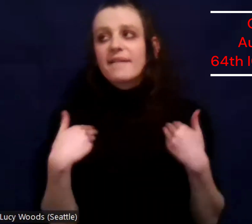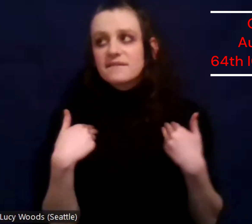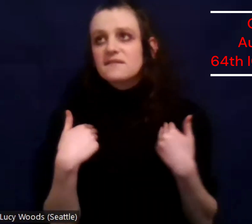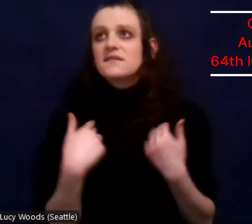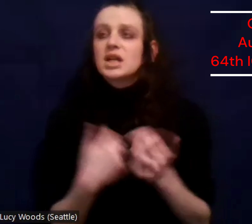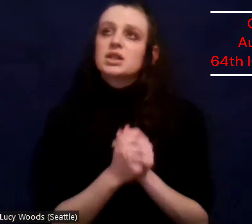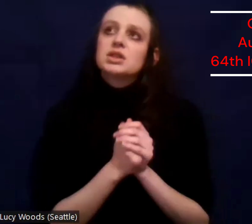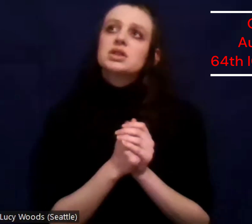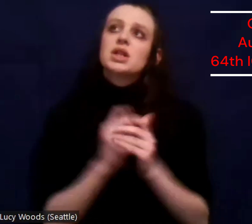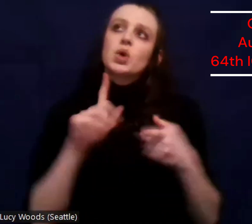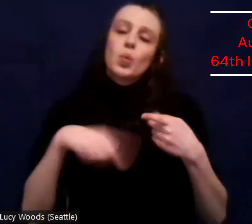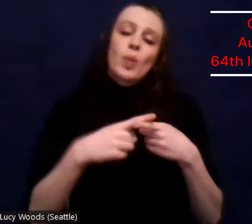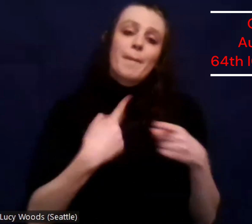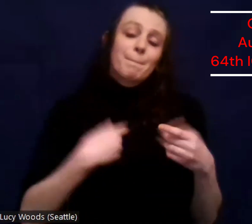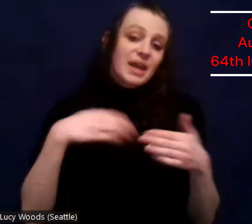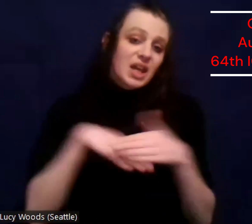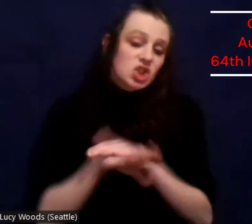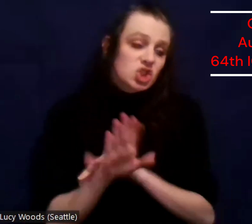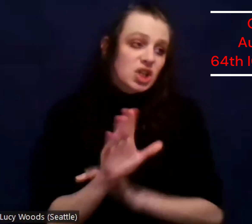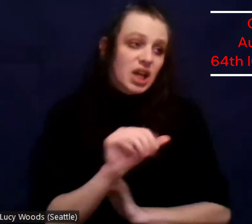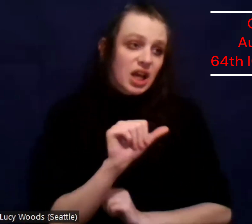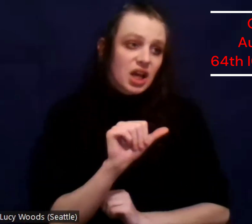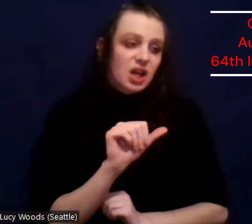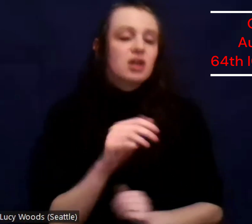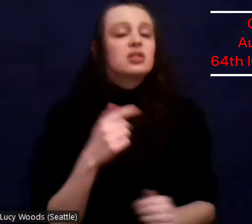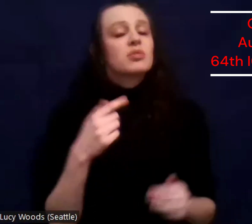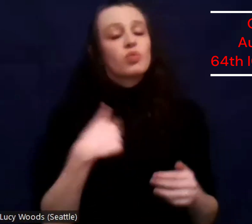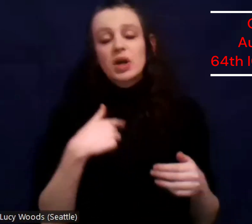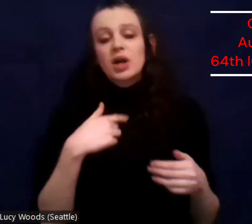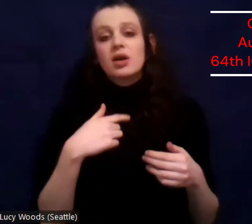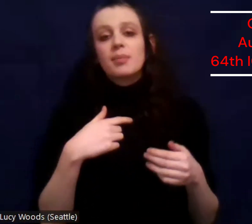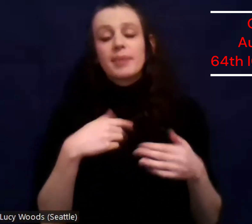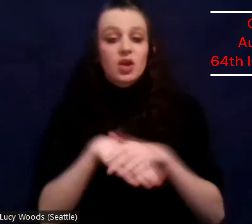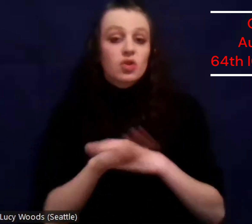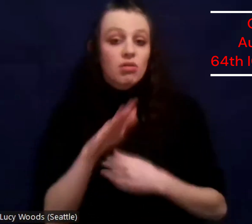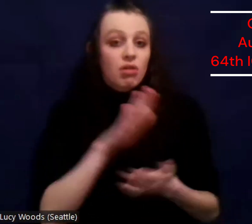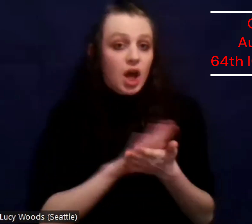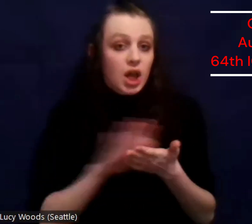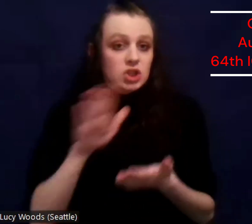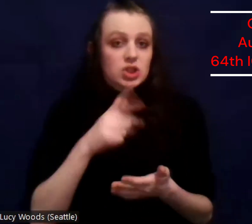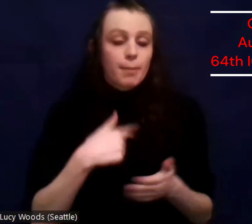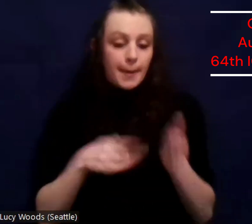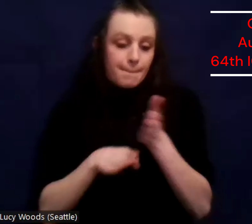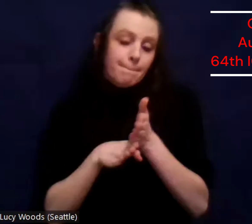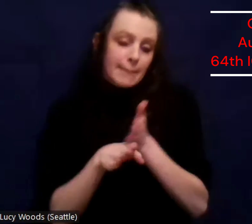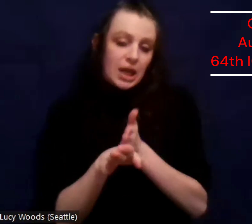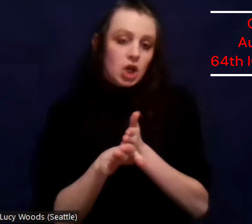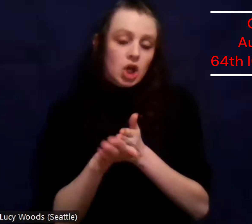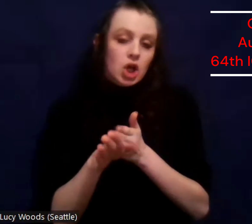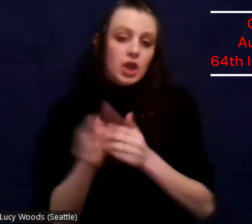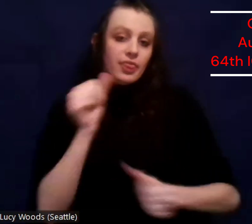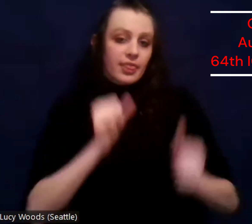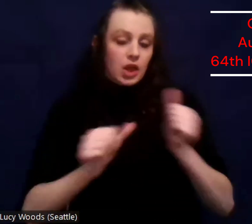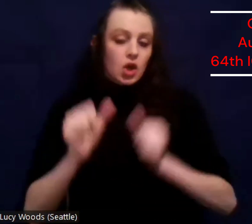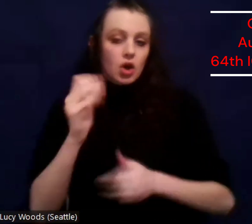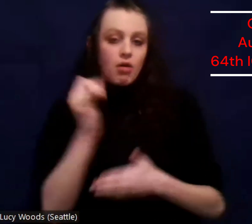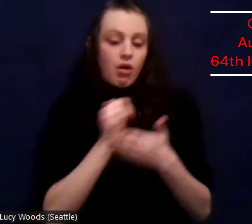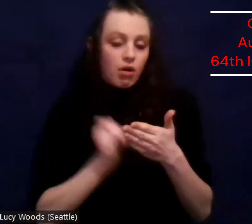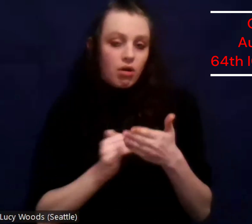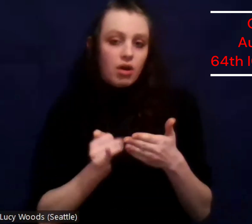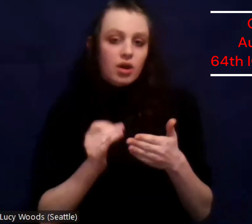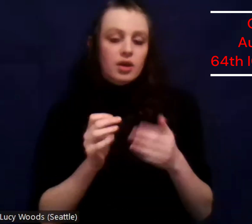when I came into college, I was a minor in theater arts. Theater was a huge passion of